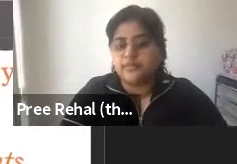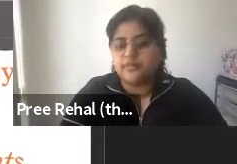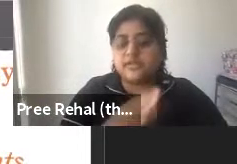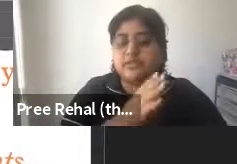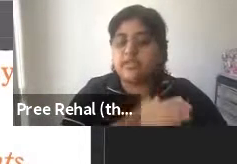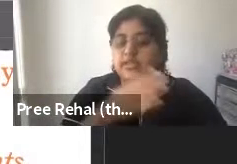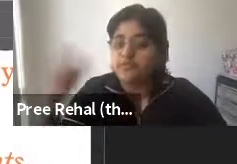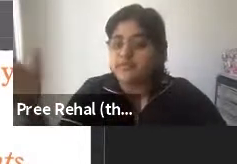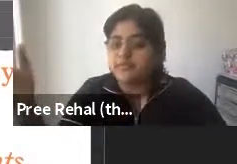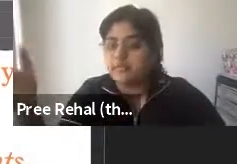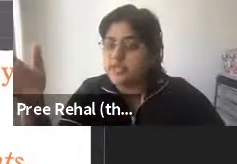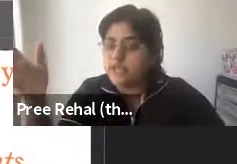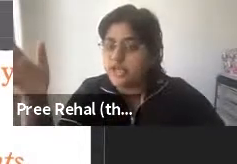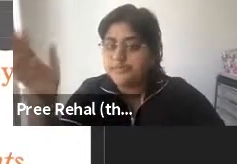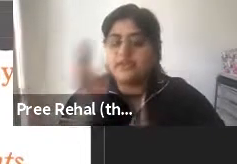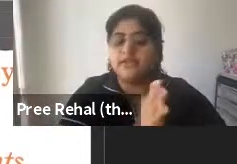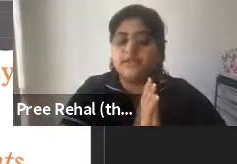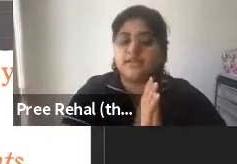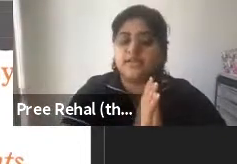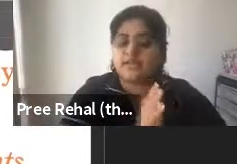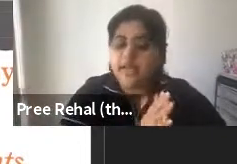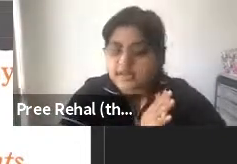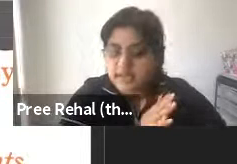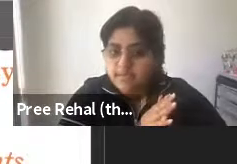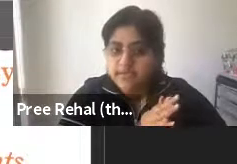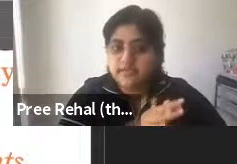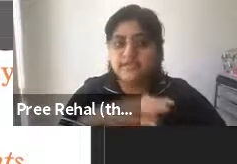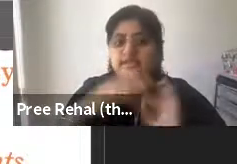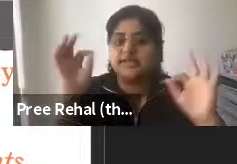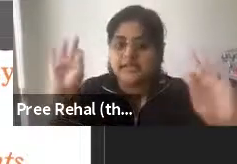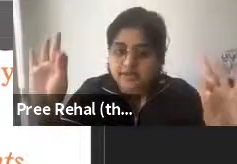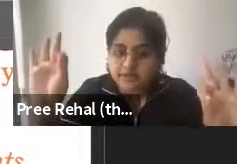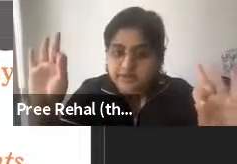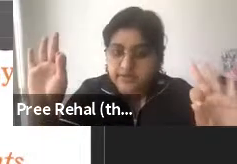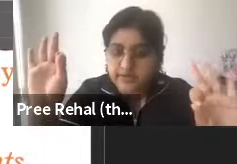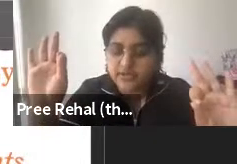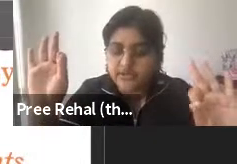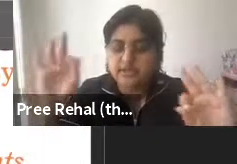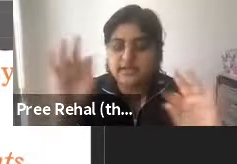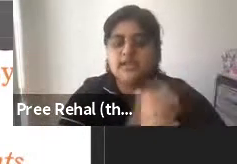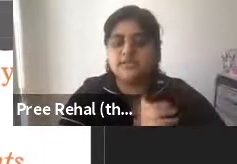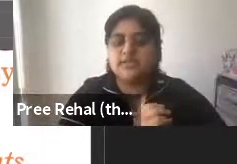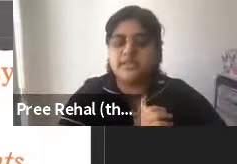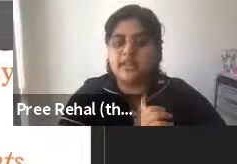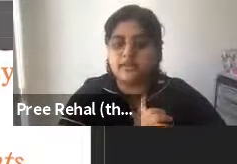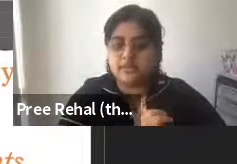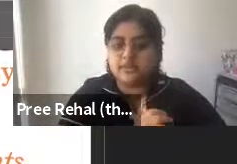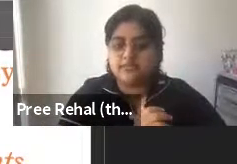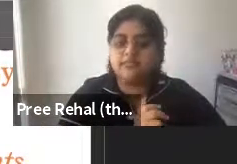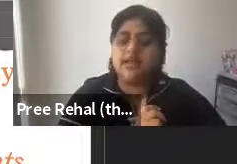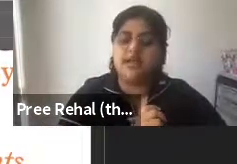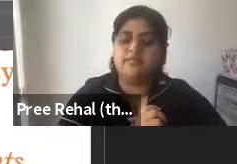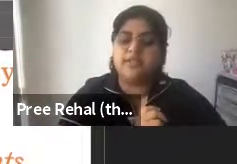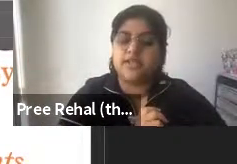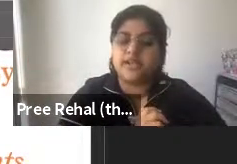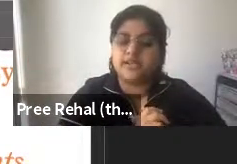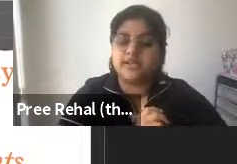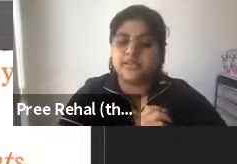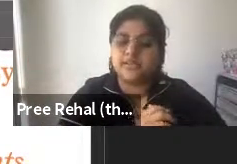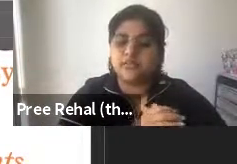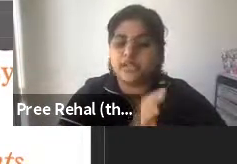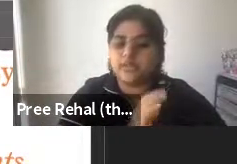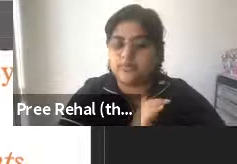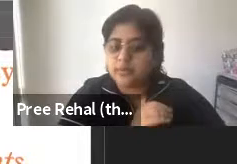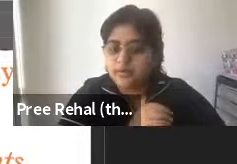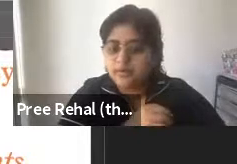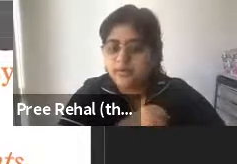for participating in each of the five workshops. You get a snack stipend because snacks are very important to making art. You get